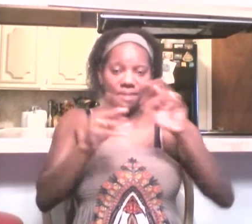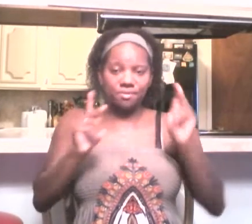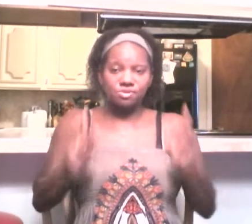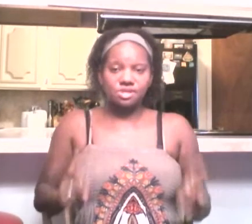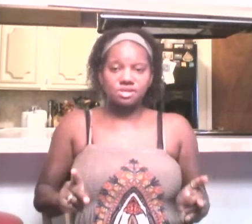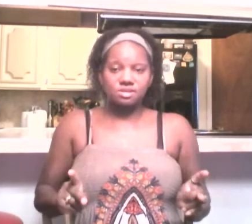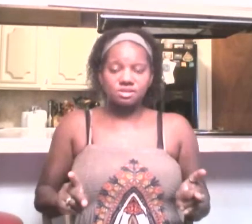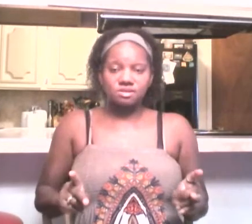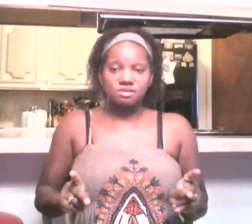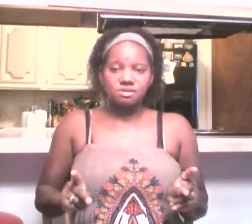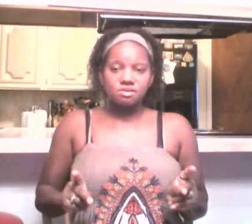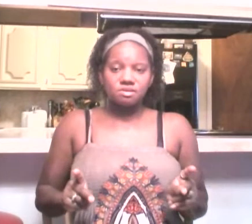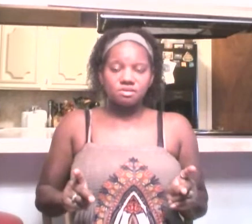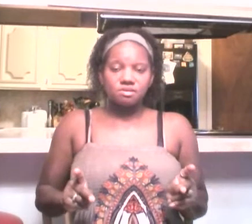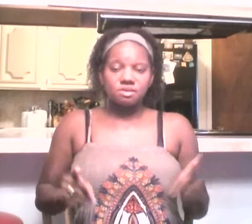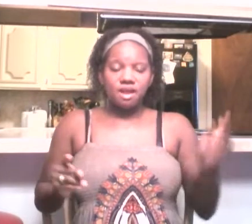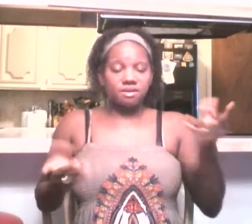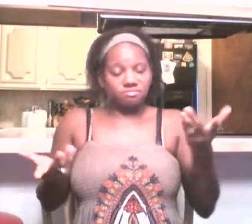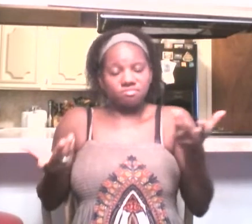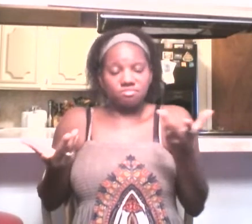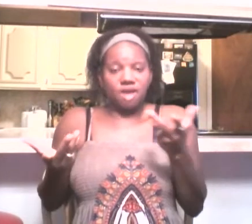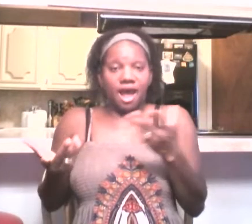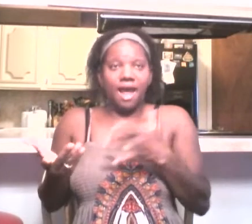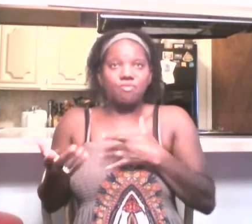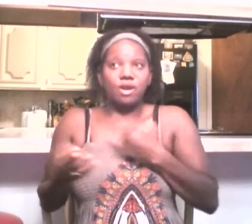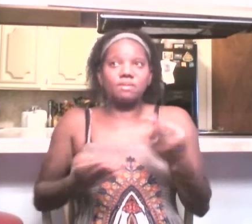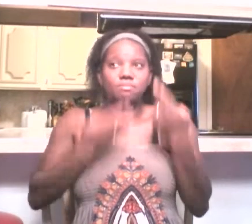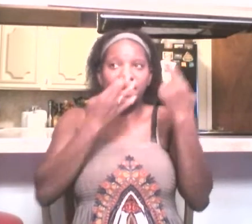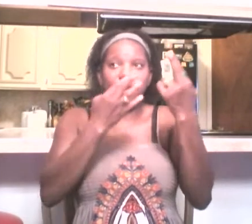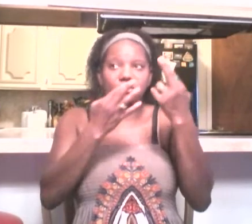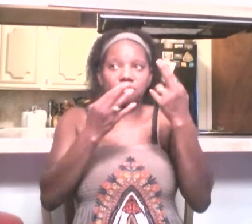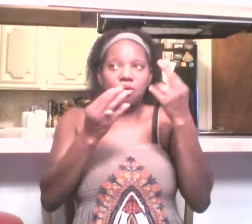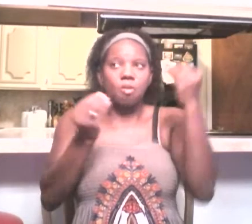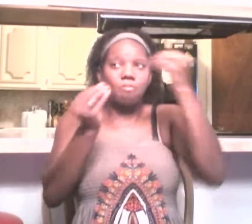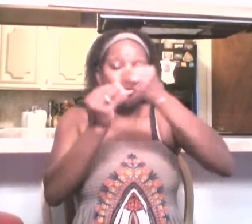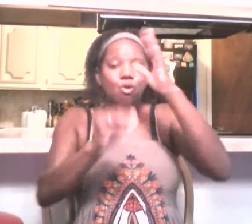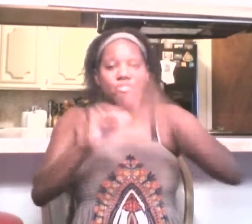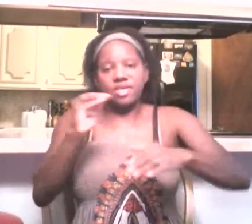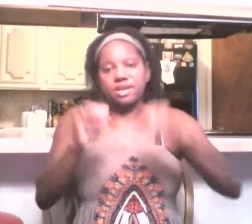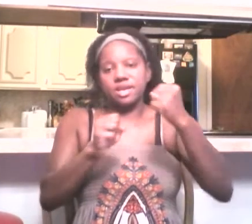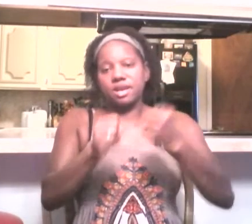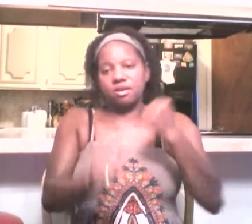that person. And I recommend more than a year.